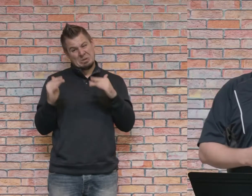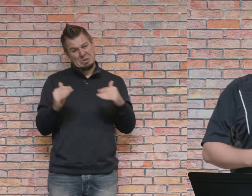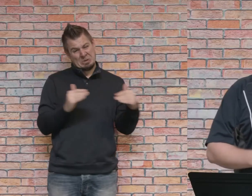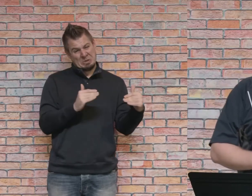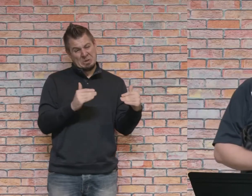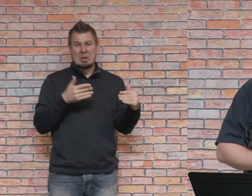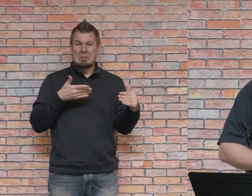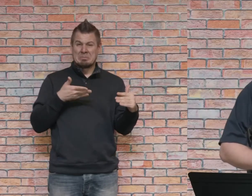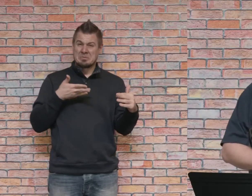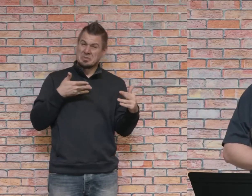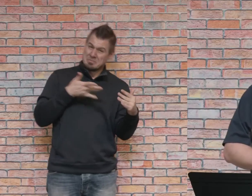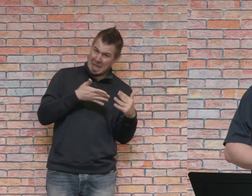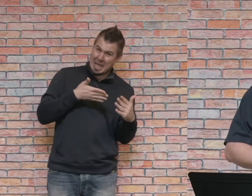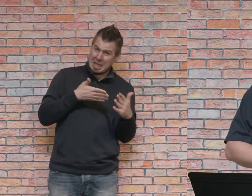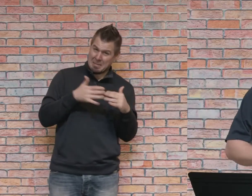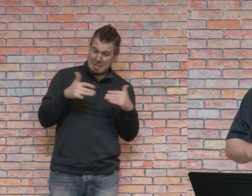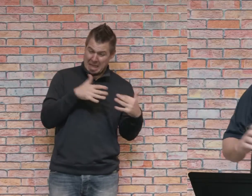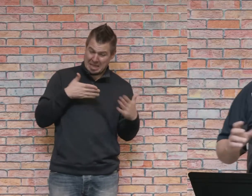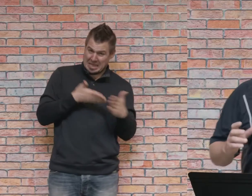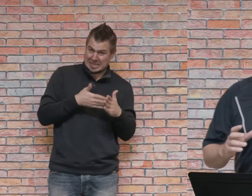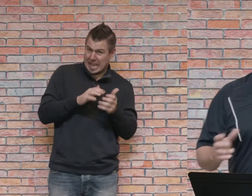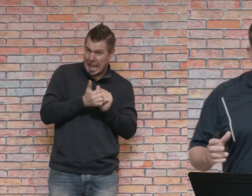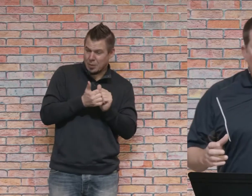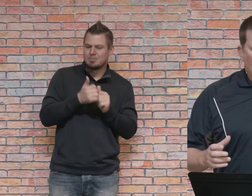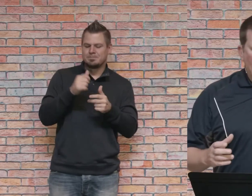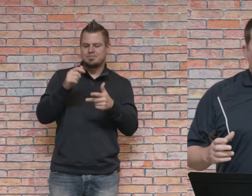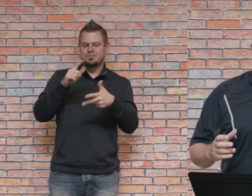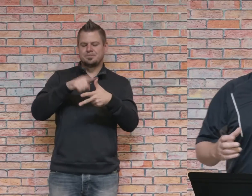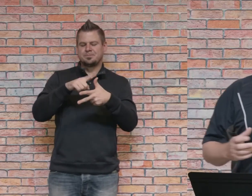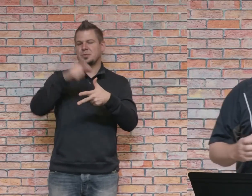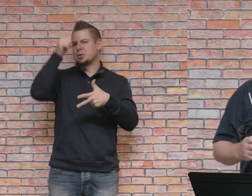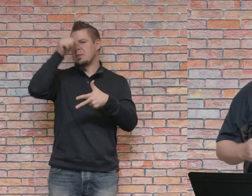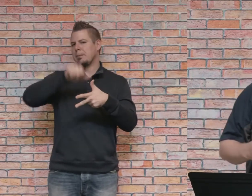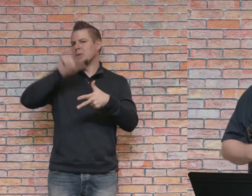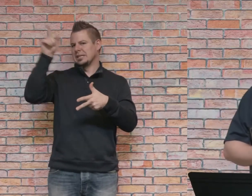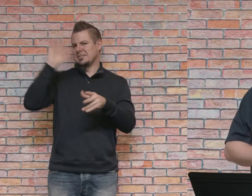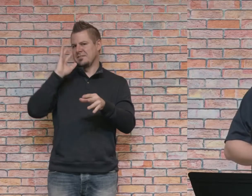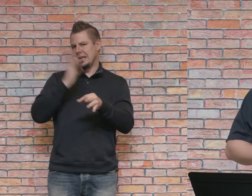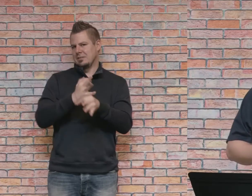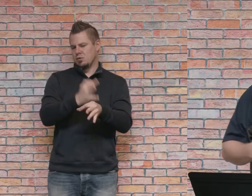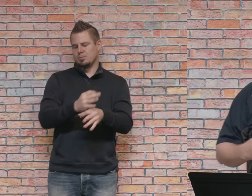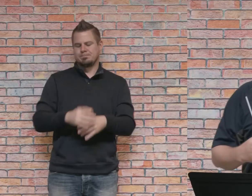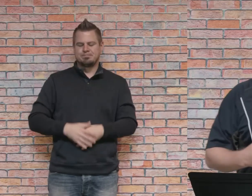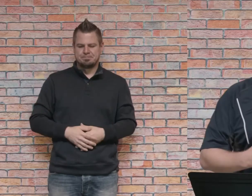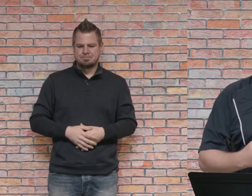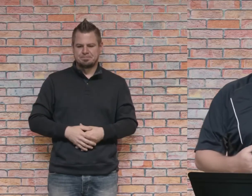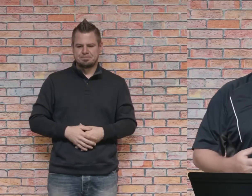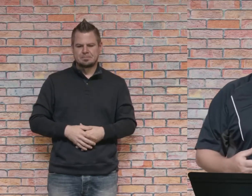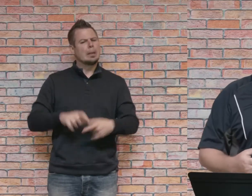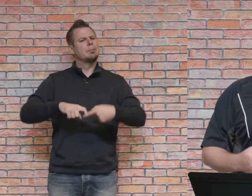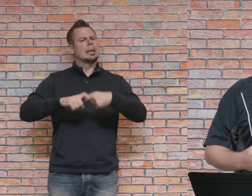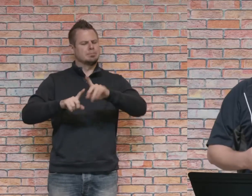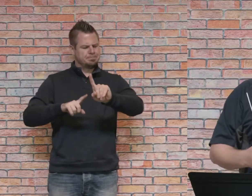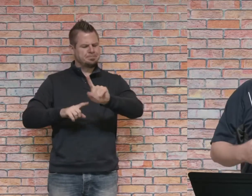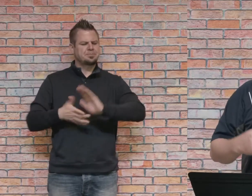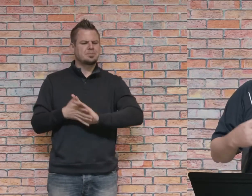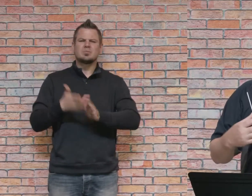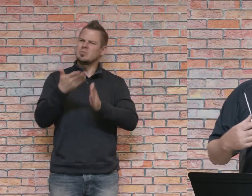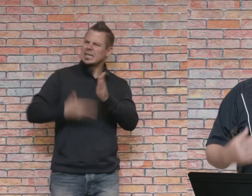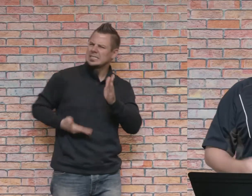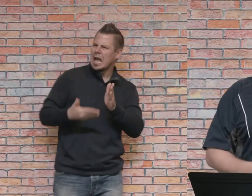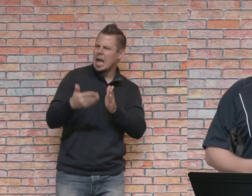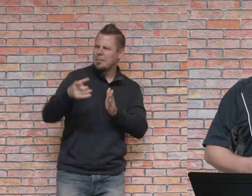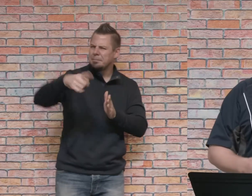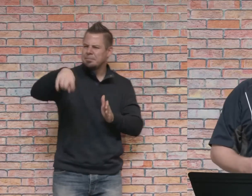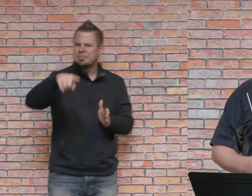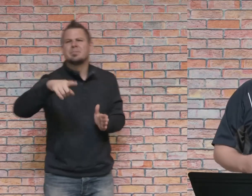remembering God's faithfulness. Now, I do want to take a moment because I recognize that there may be some of you who are out there. When you think about